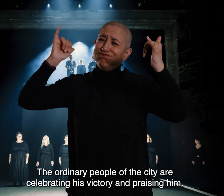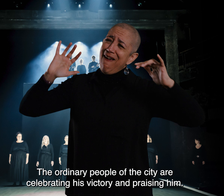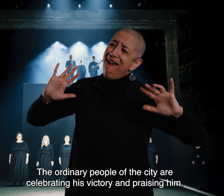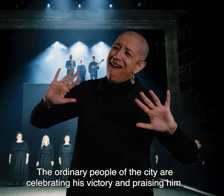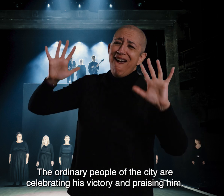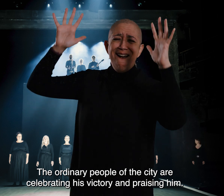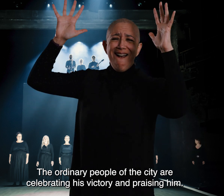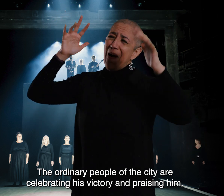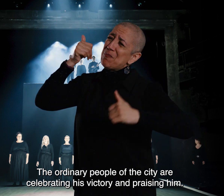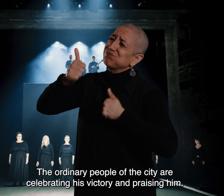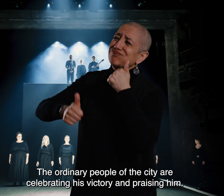and praising him.